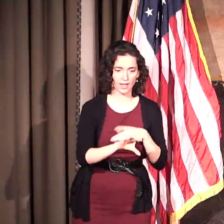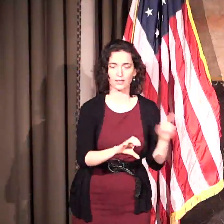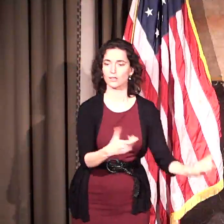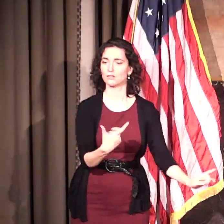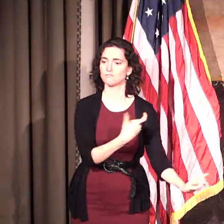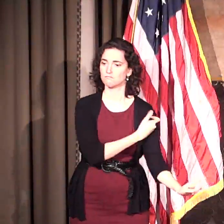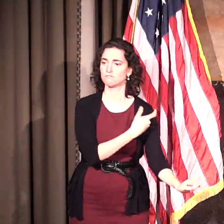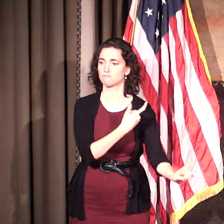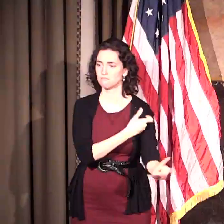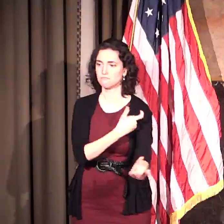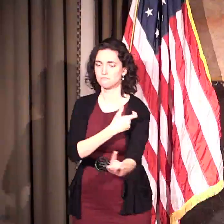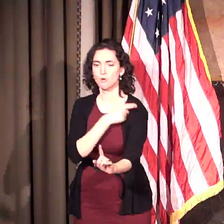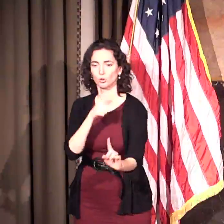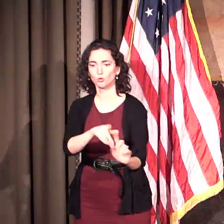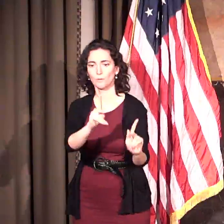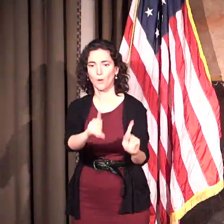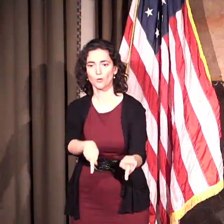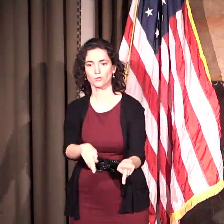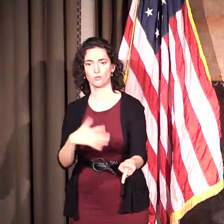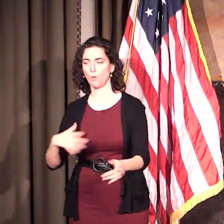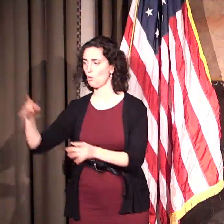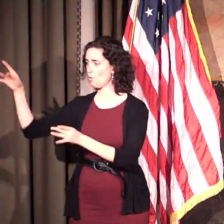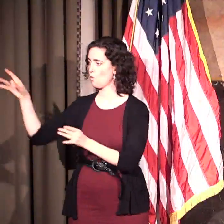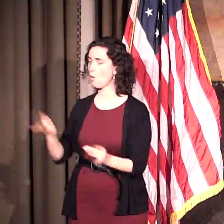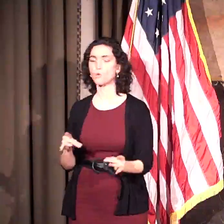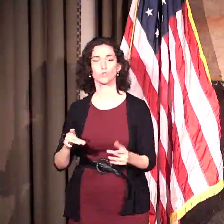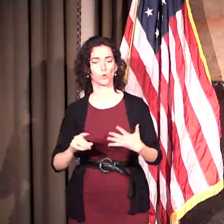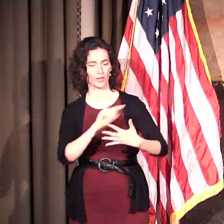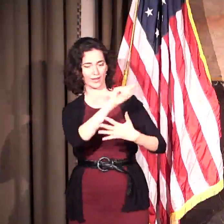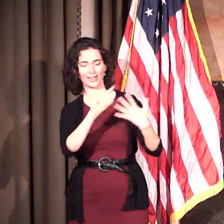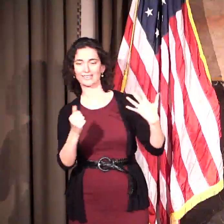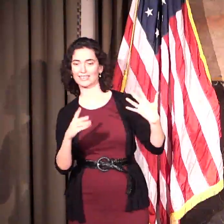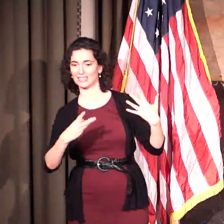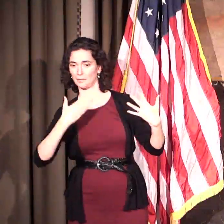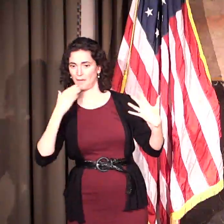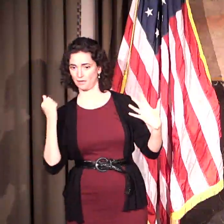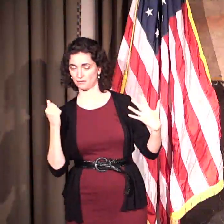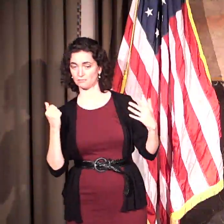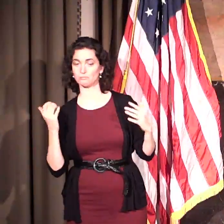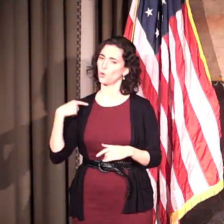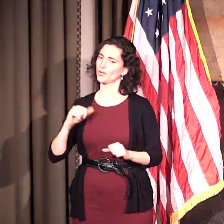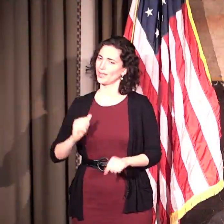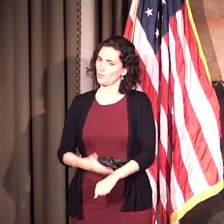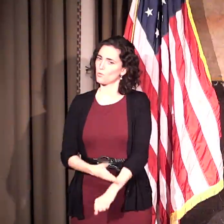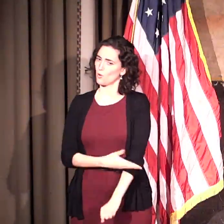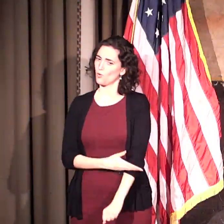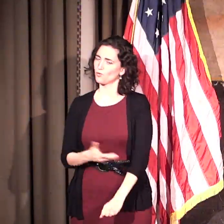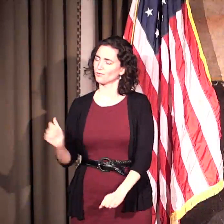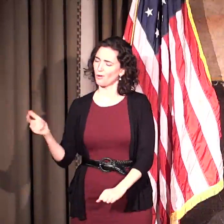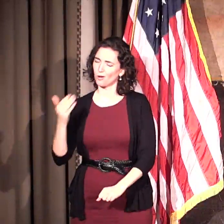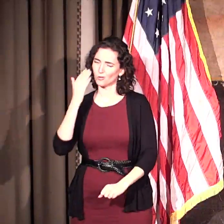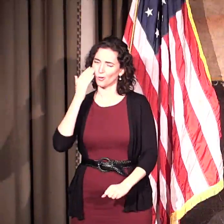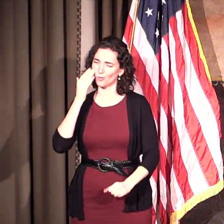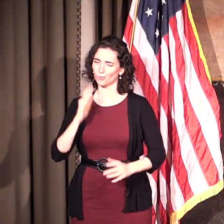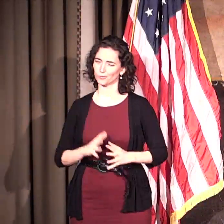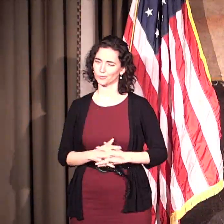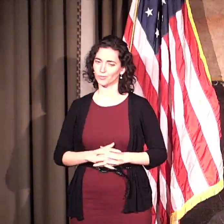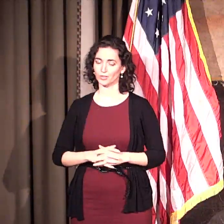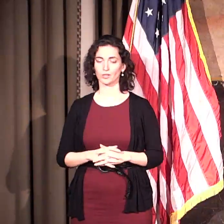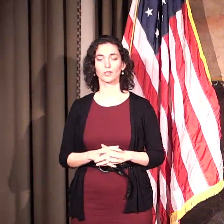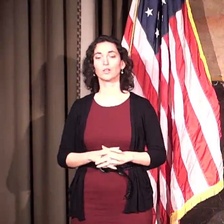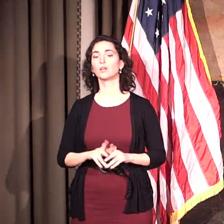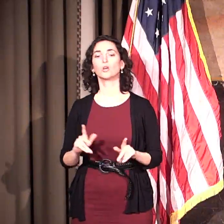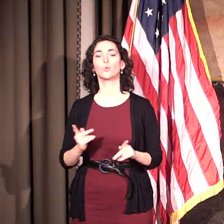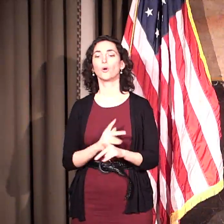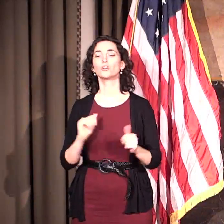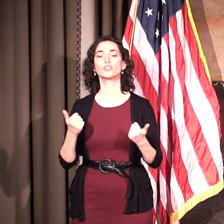allocations, and that's a testament to the providers, the Department of Health, all of the partners out there who our greatest challenge